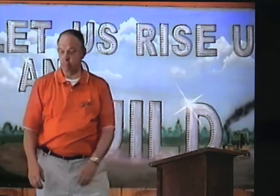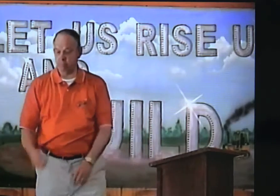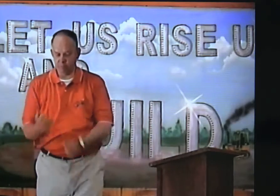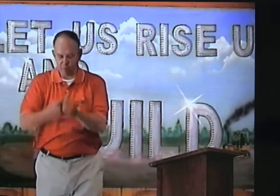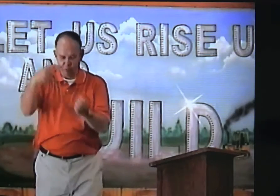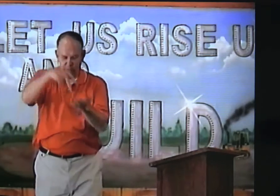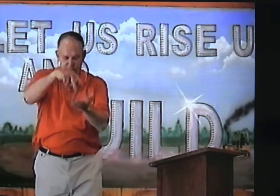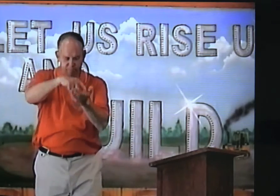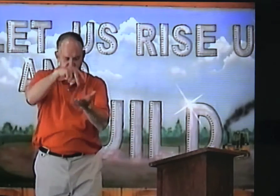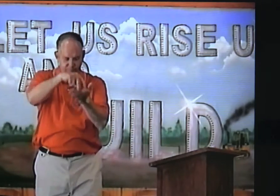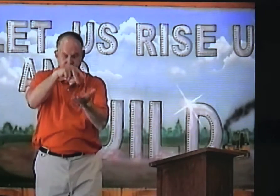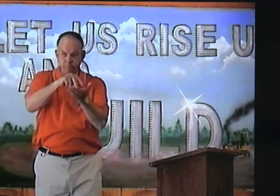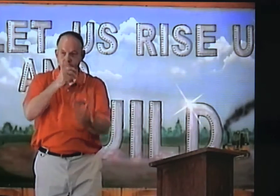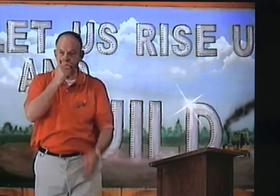house, your body. Please stand.